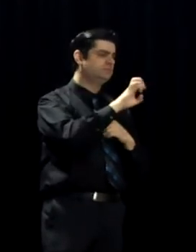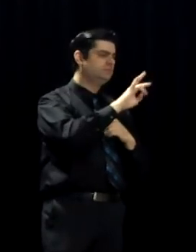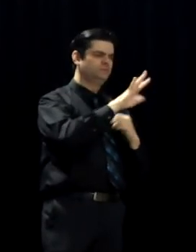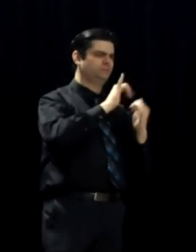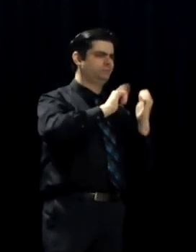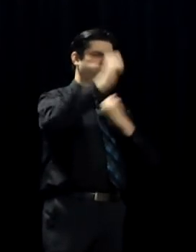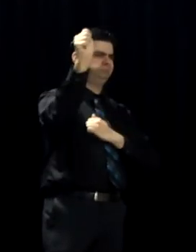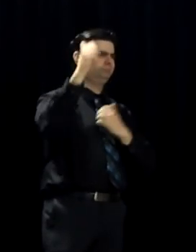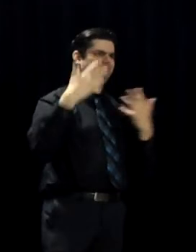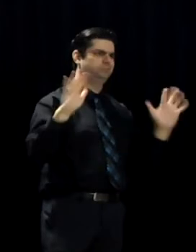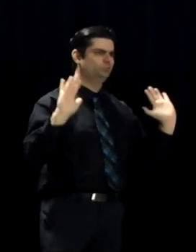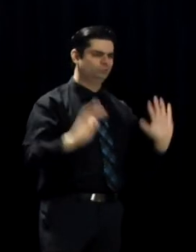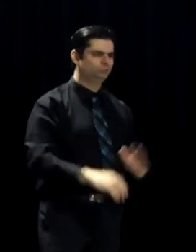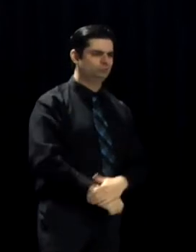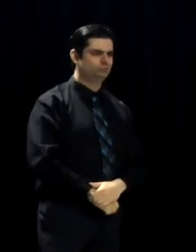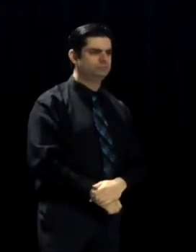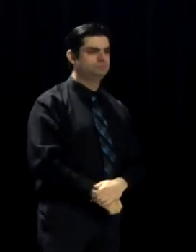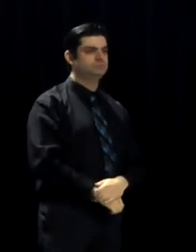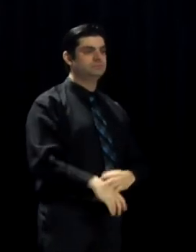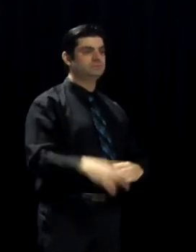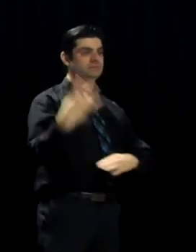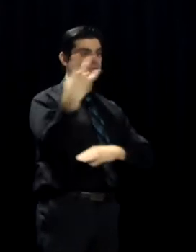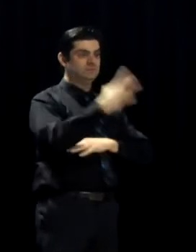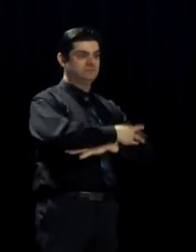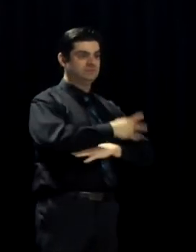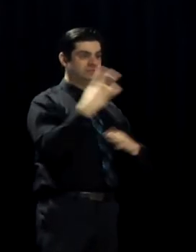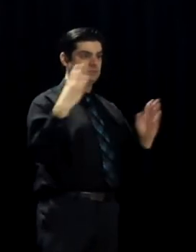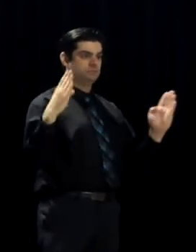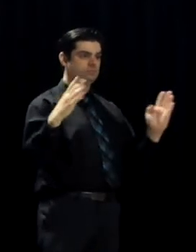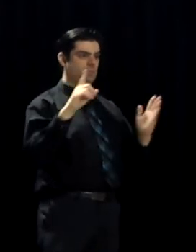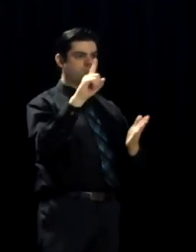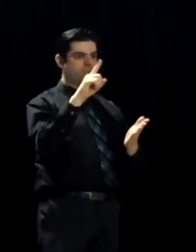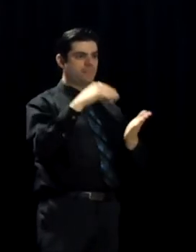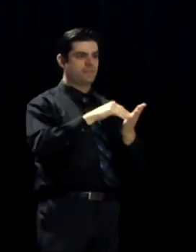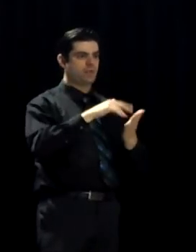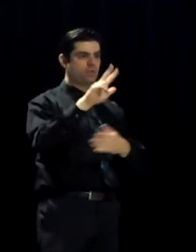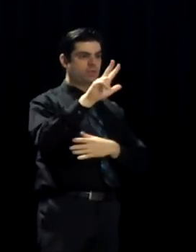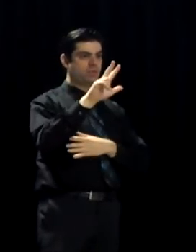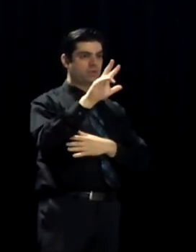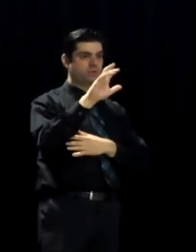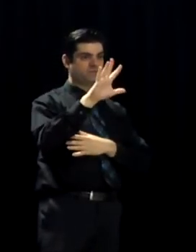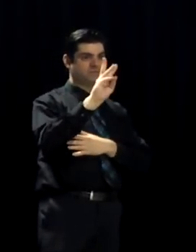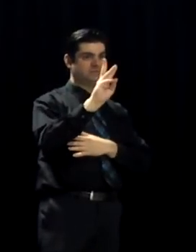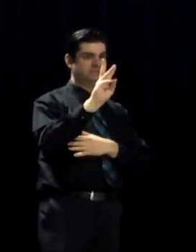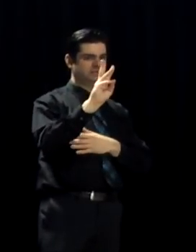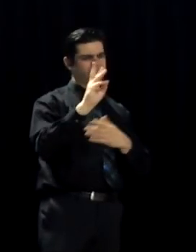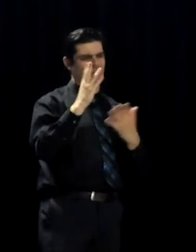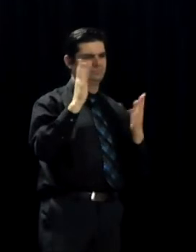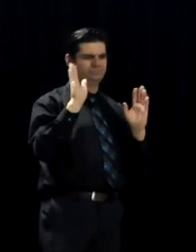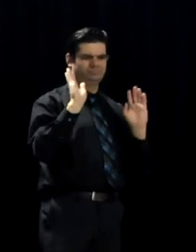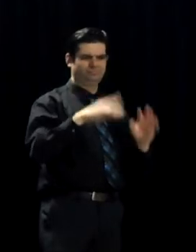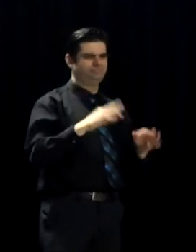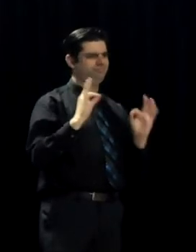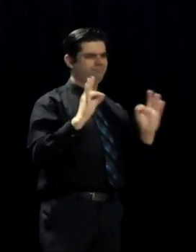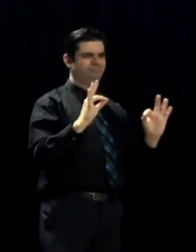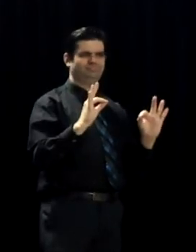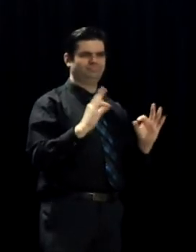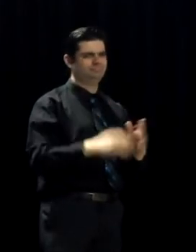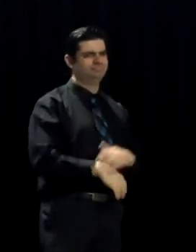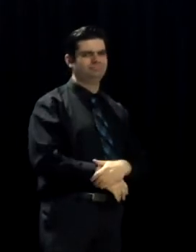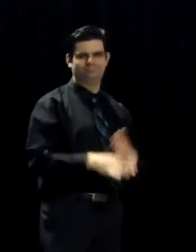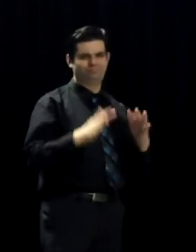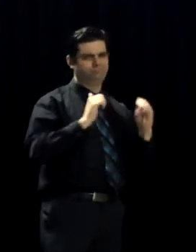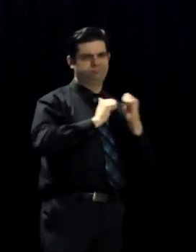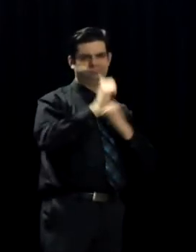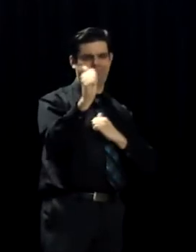1,310 tests through May 16th through May 22nd. So we are 535 tests on